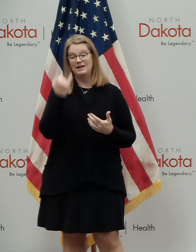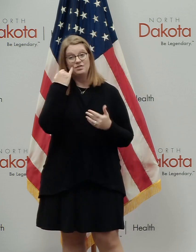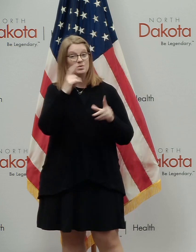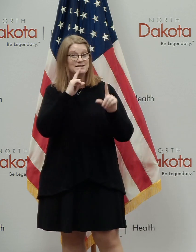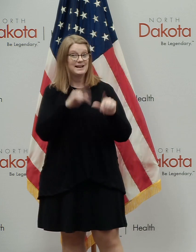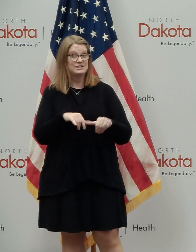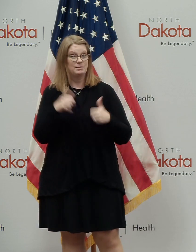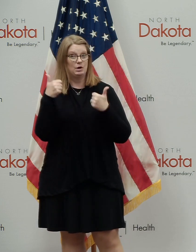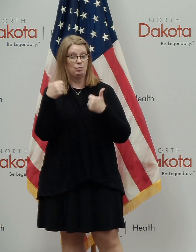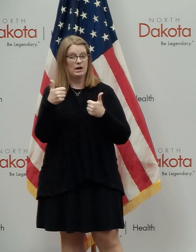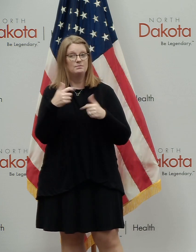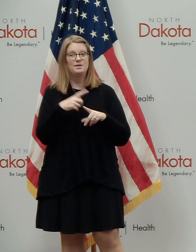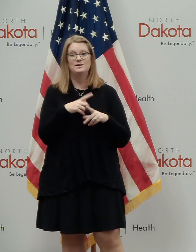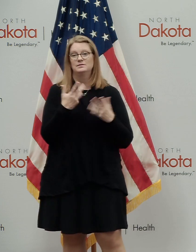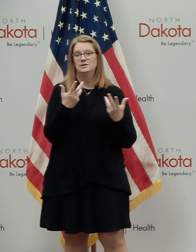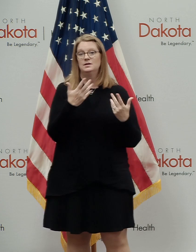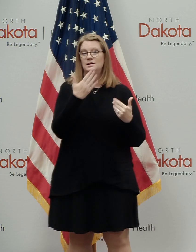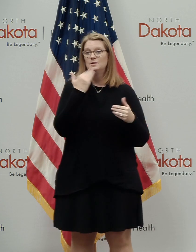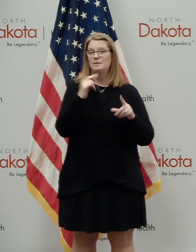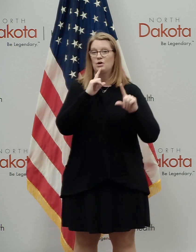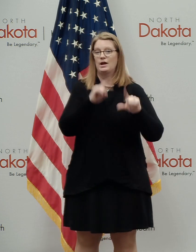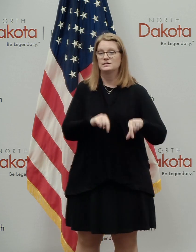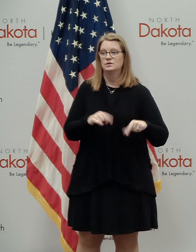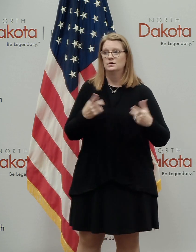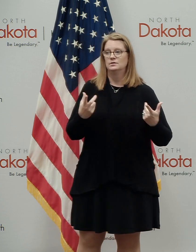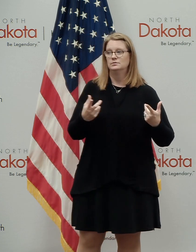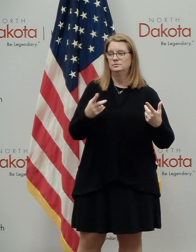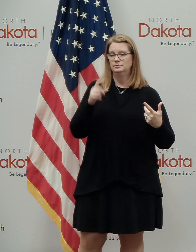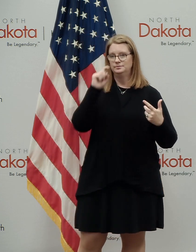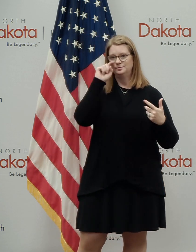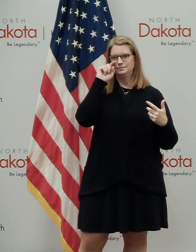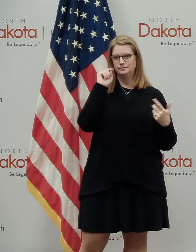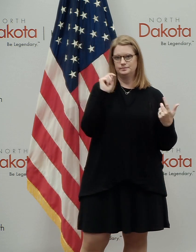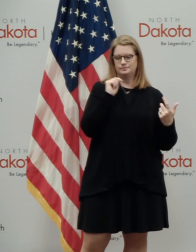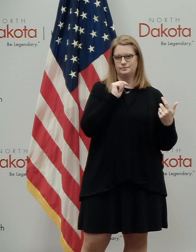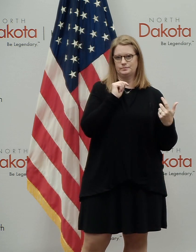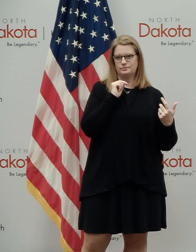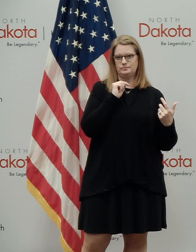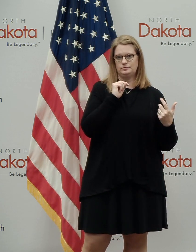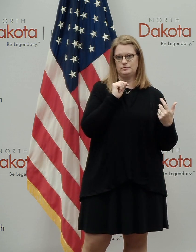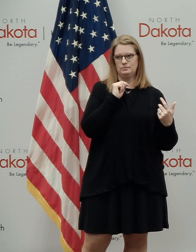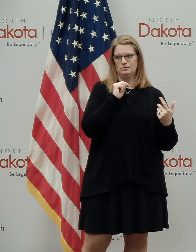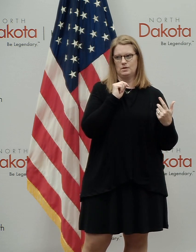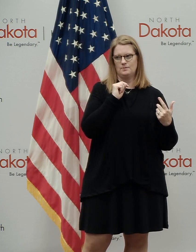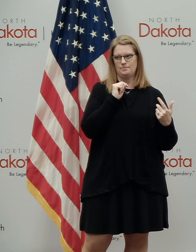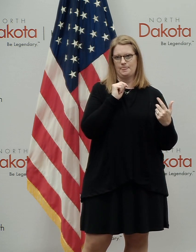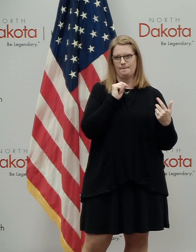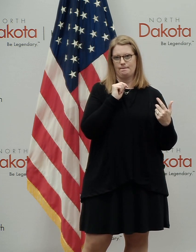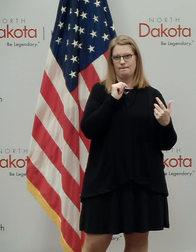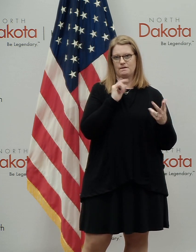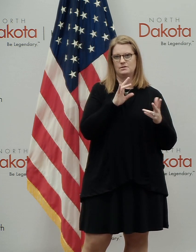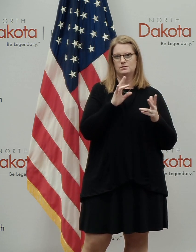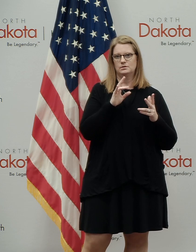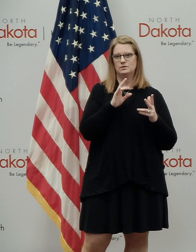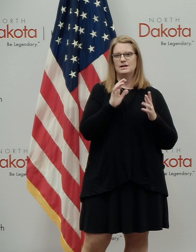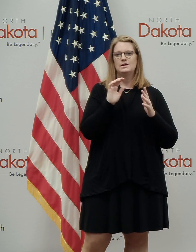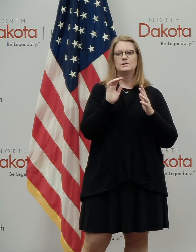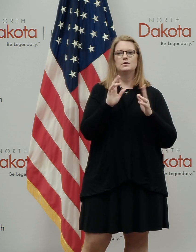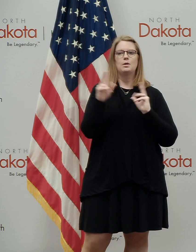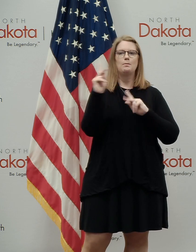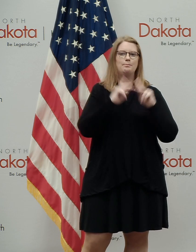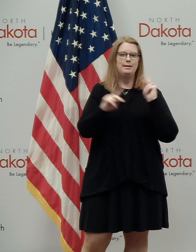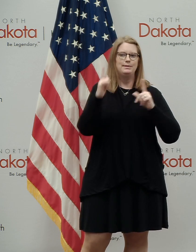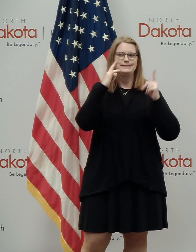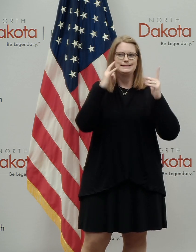answer to that question. But even a better answer would be, what would it take? What would it take for people to decide to do